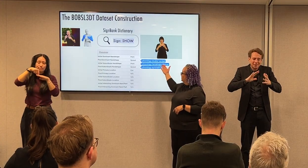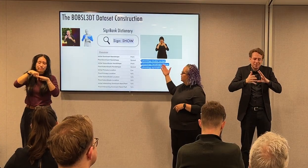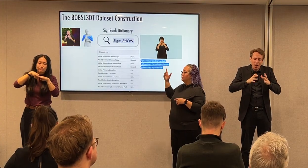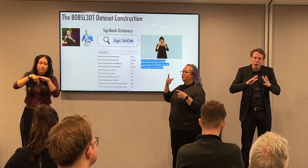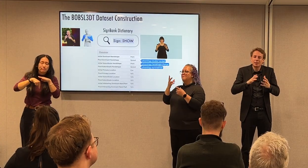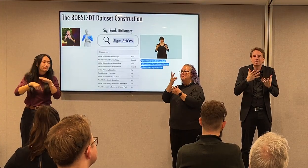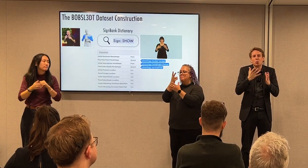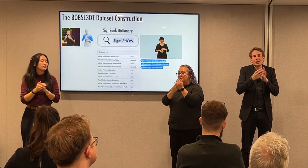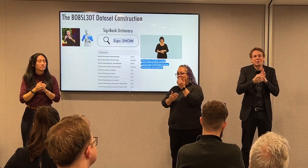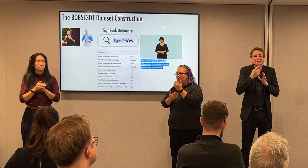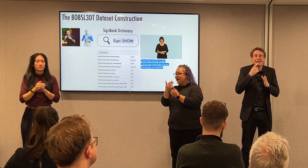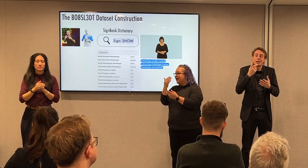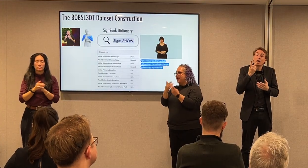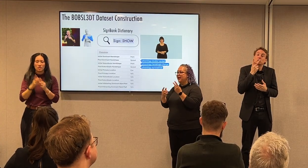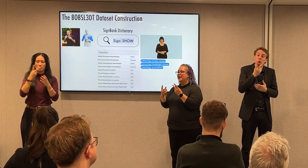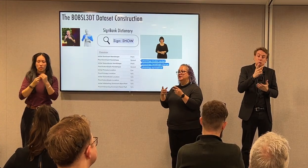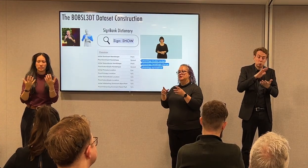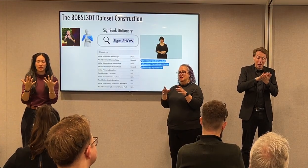double-handed and symmetrical.